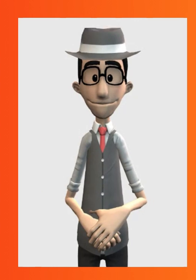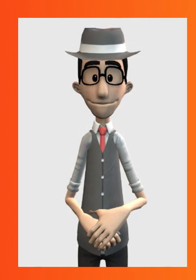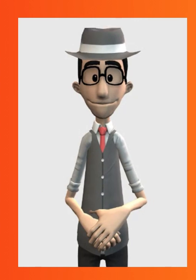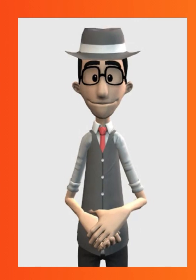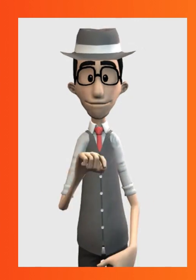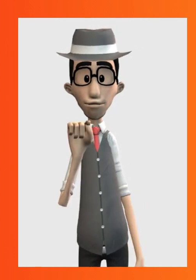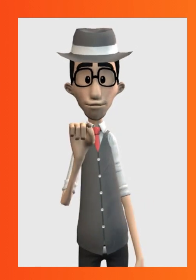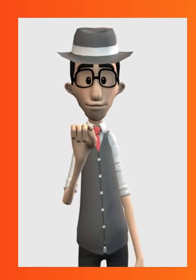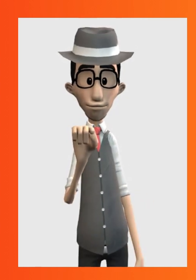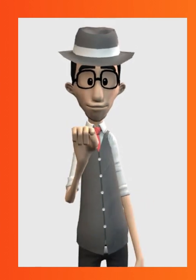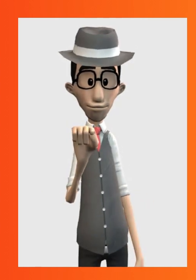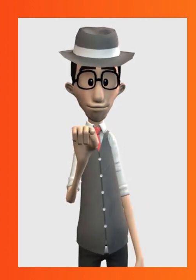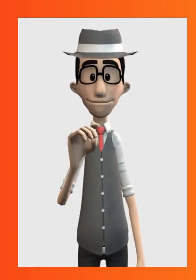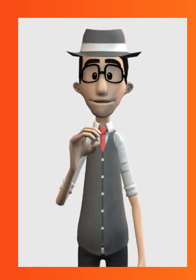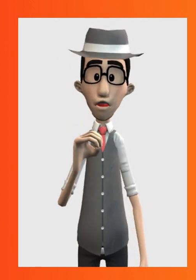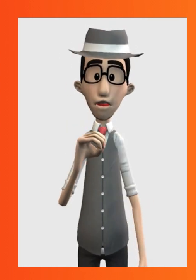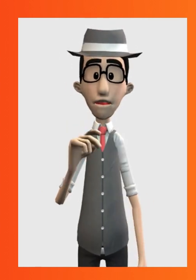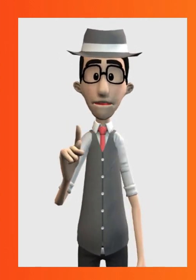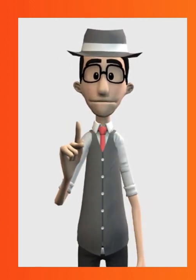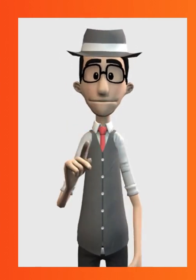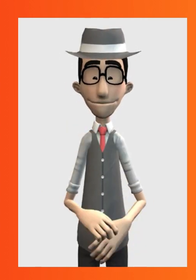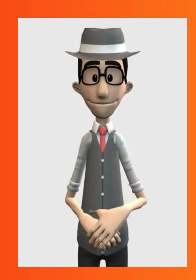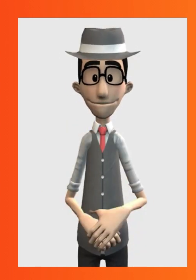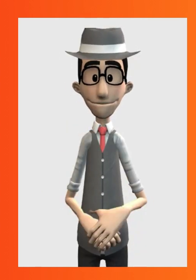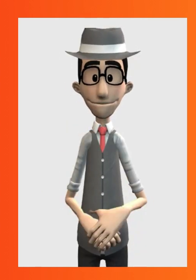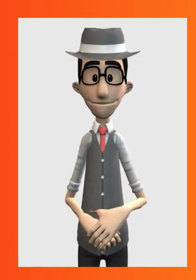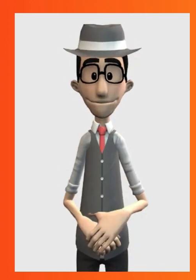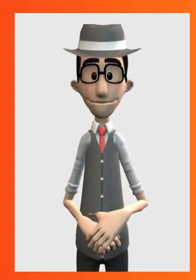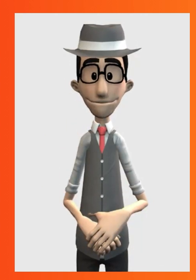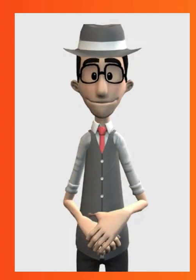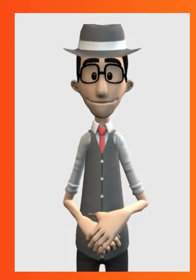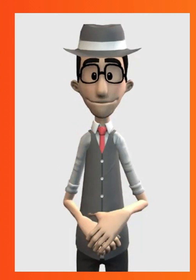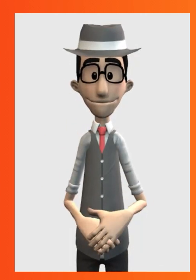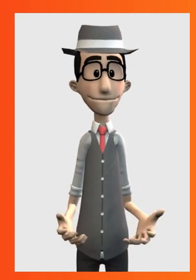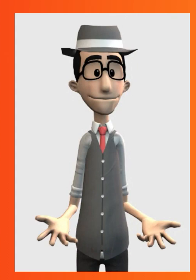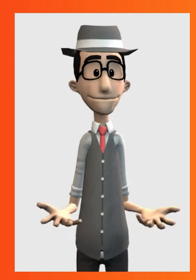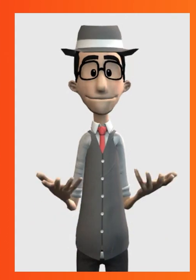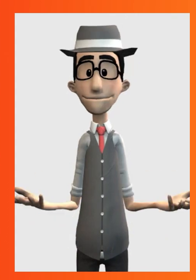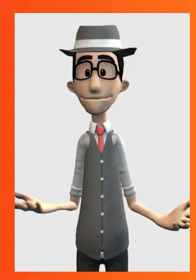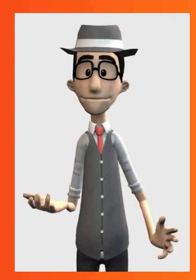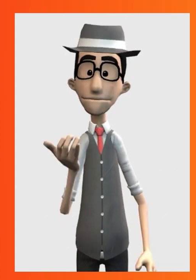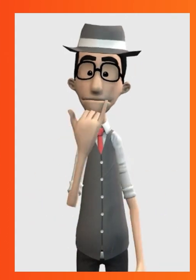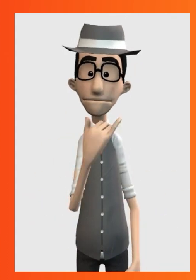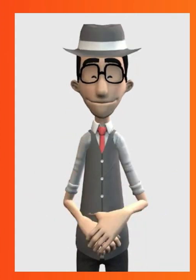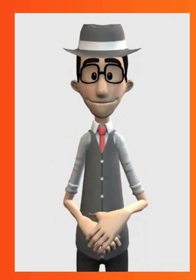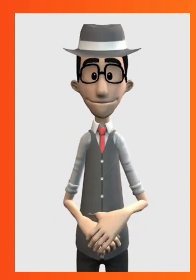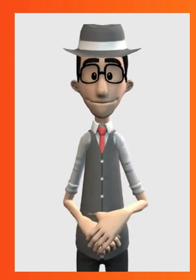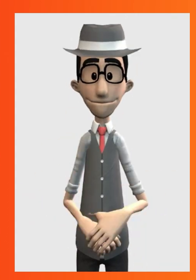Are you okay? What's wrong?